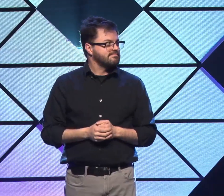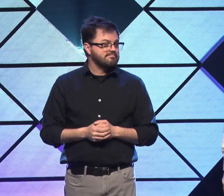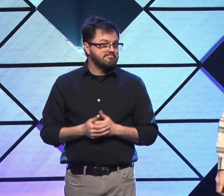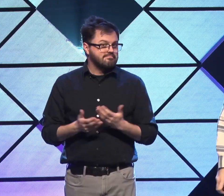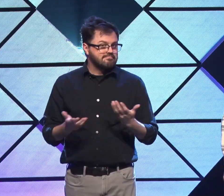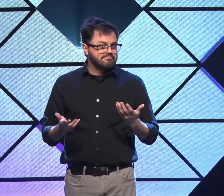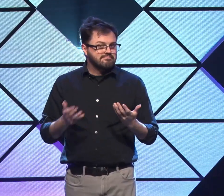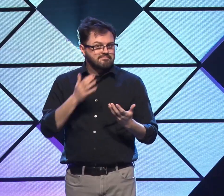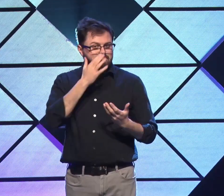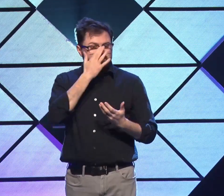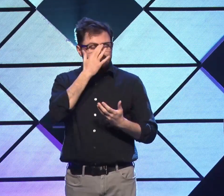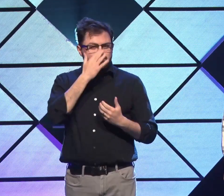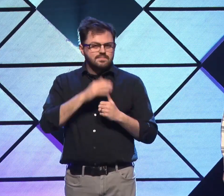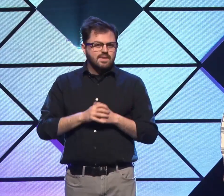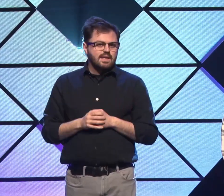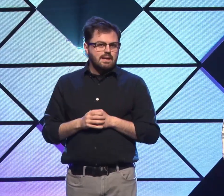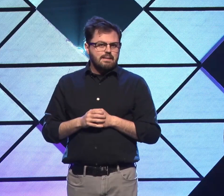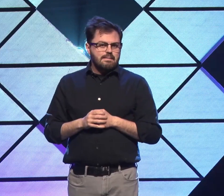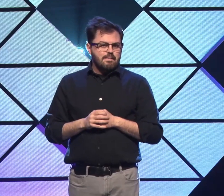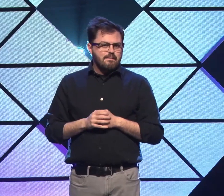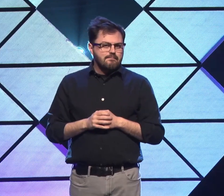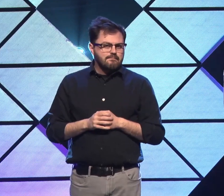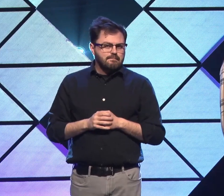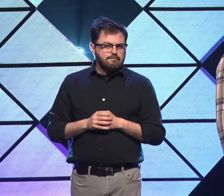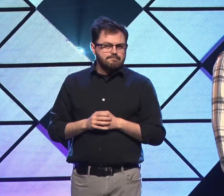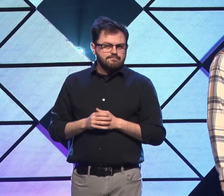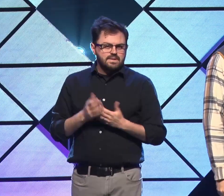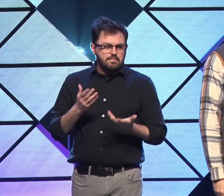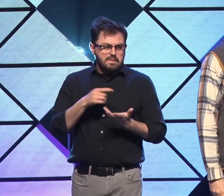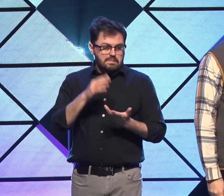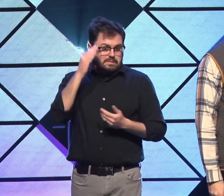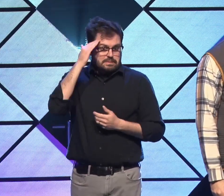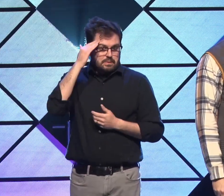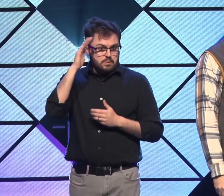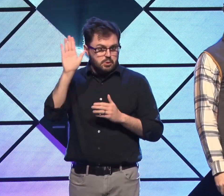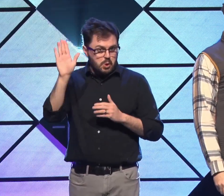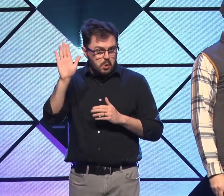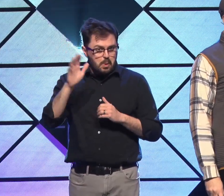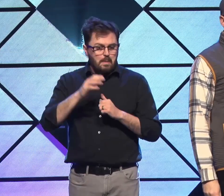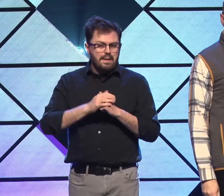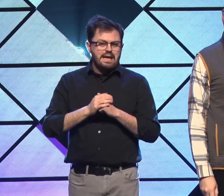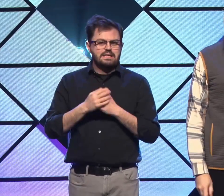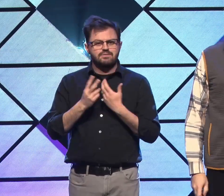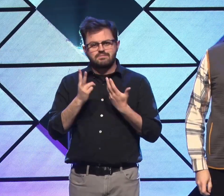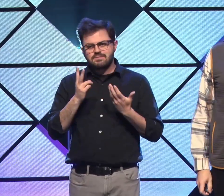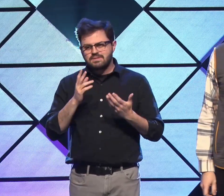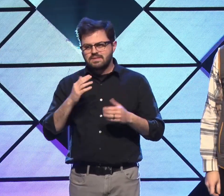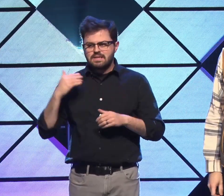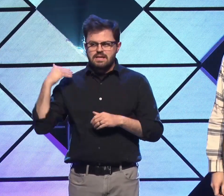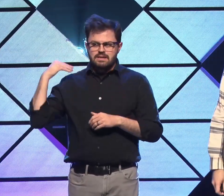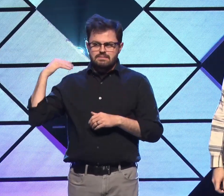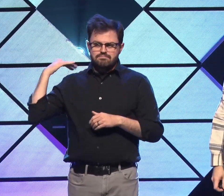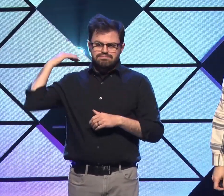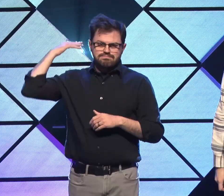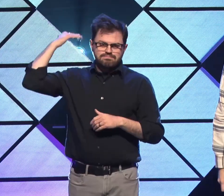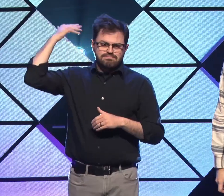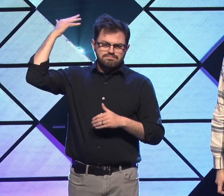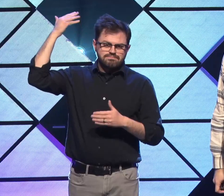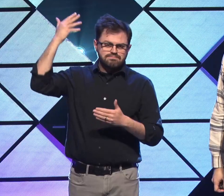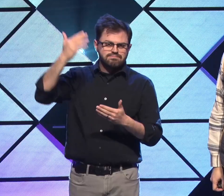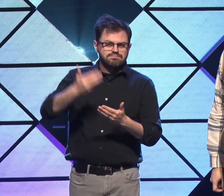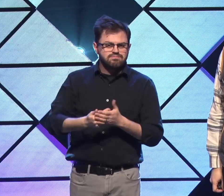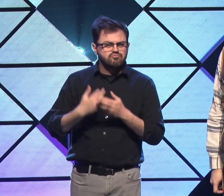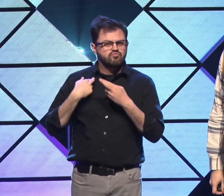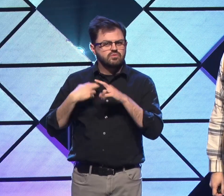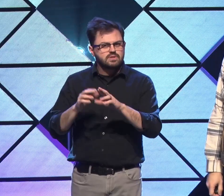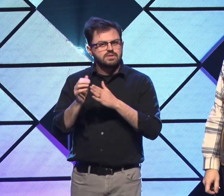I don't know if you know this or not, but over the last 2,500 years, religious leaders have sometimes used their authority for not so good